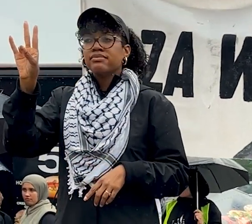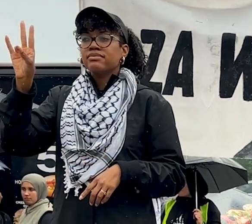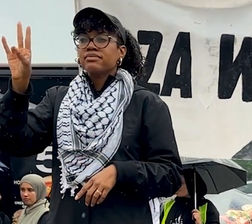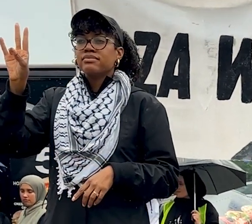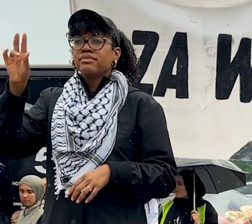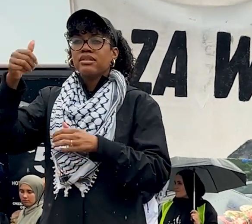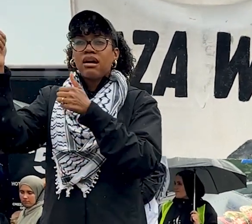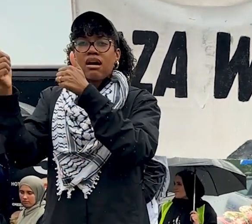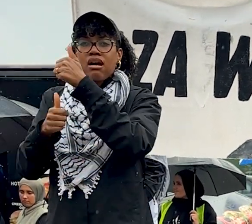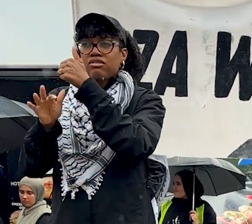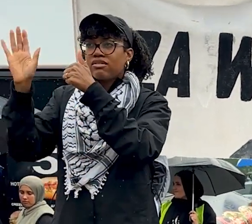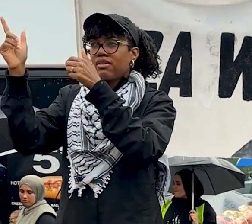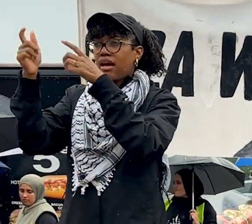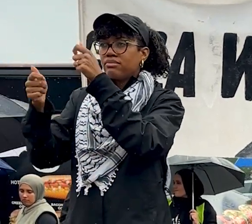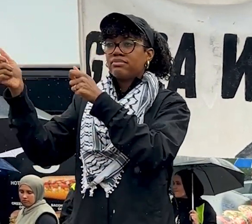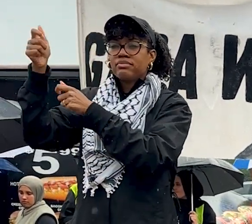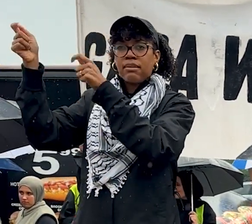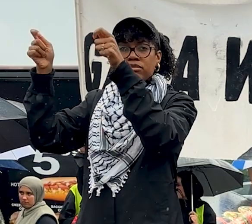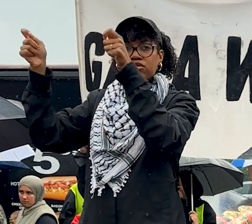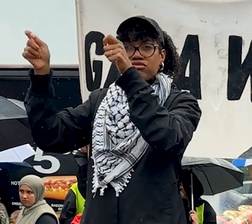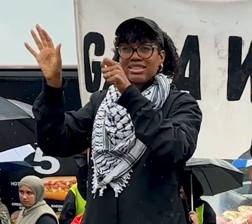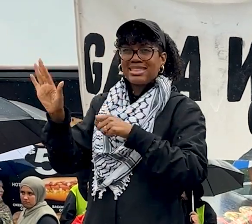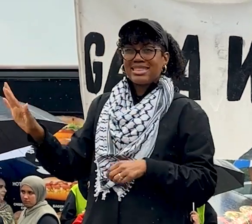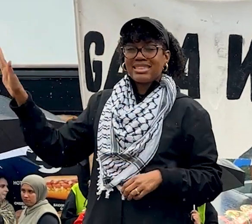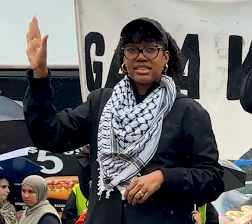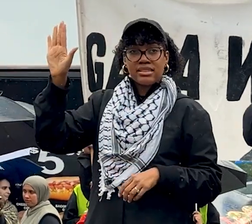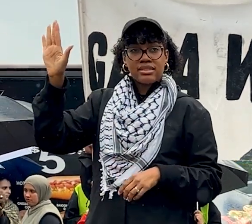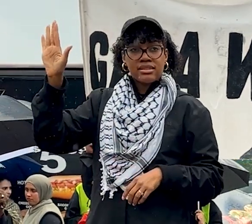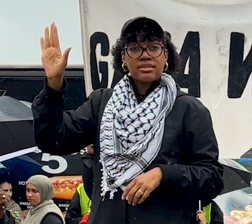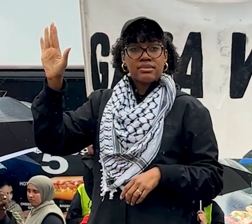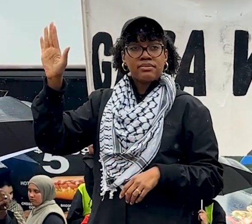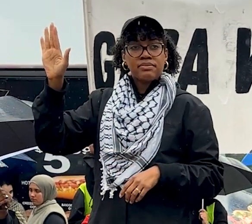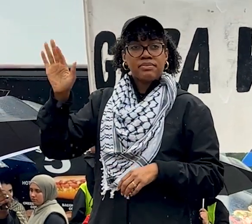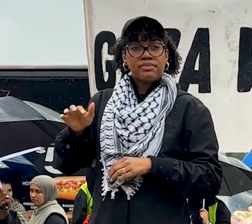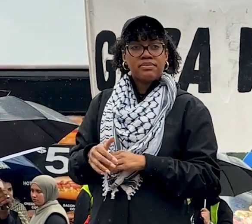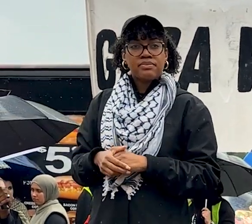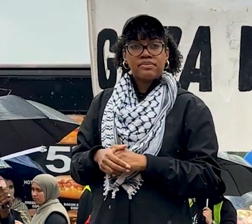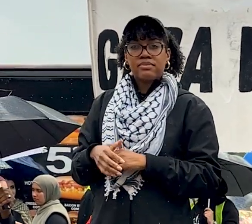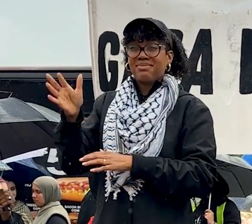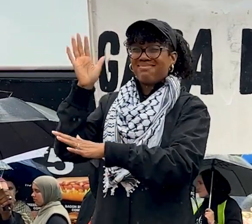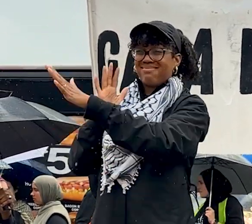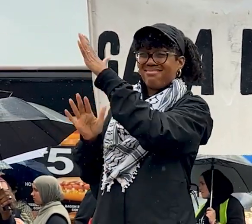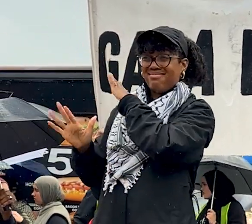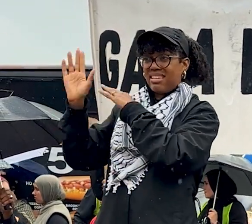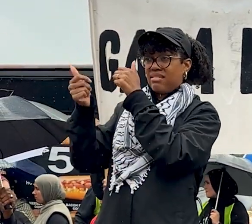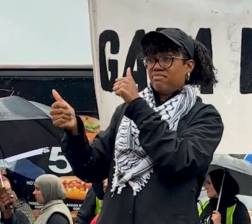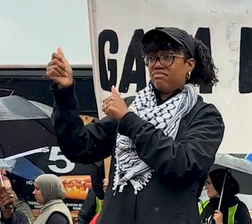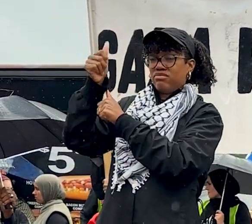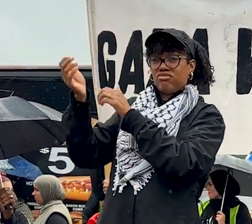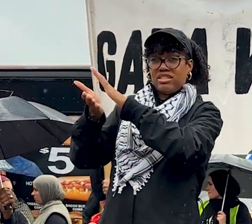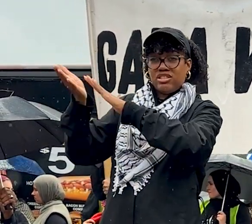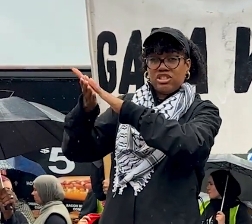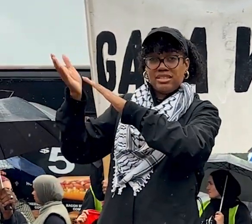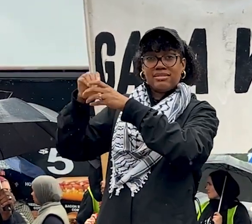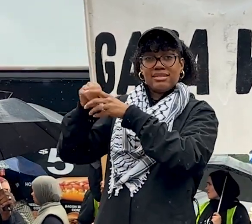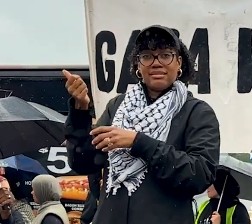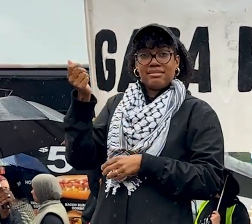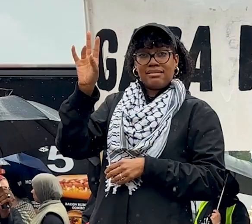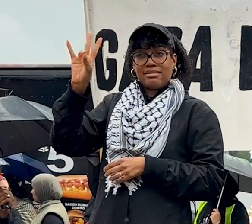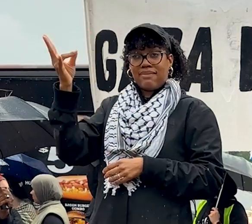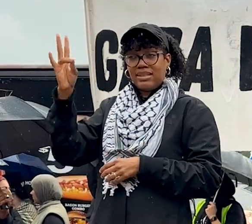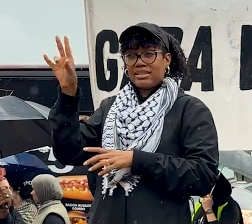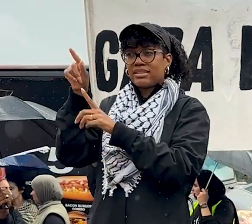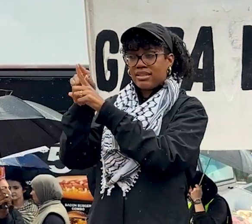the Wilson administration, or since the Wilson administration in 1917, consecutive